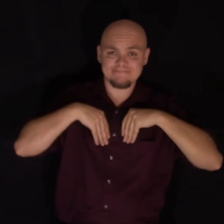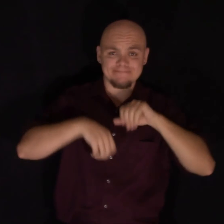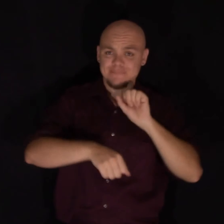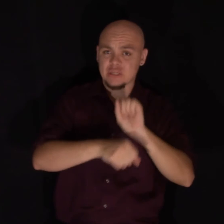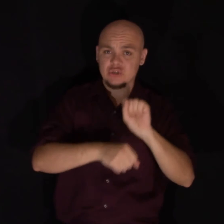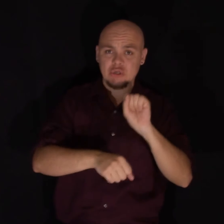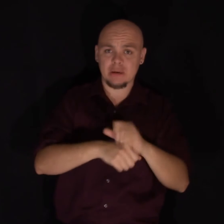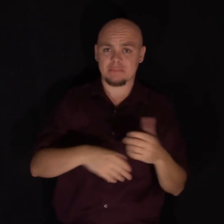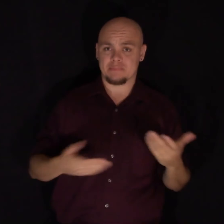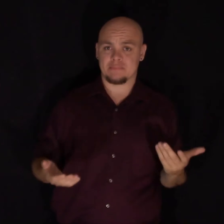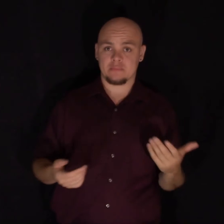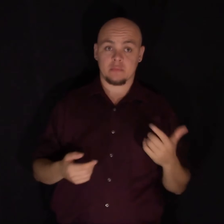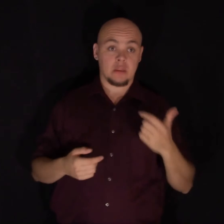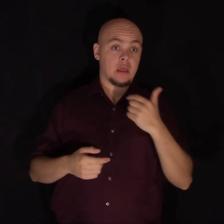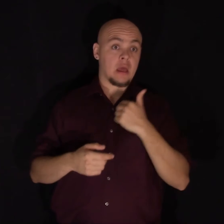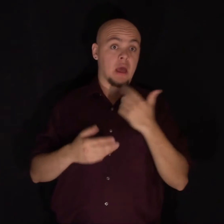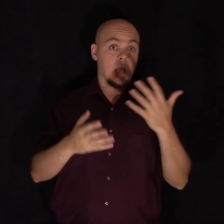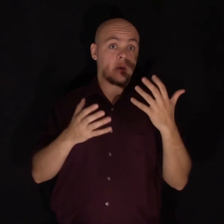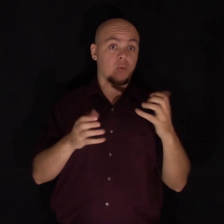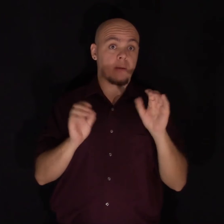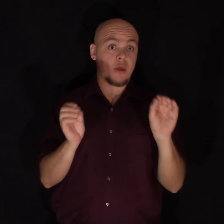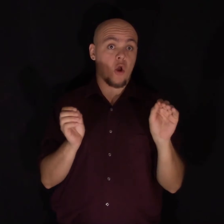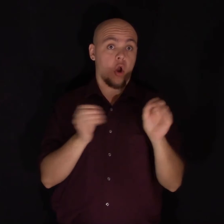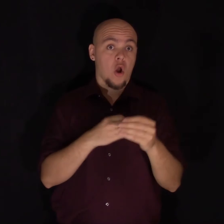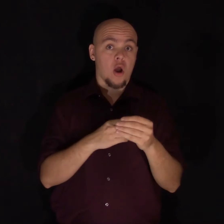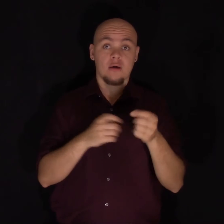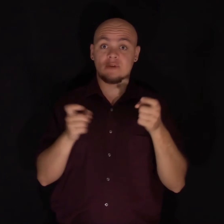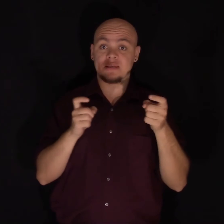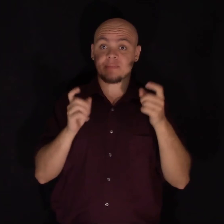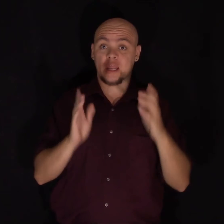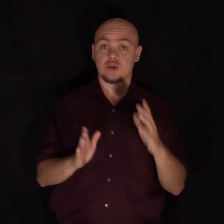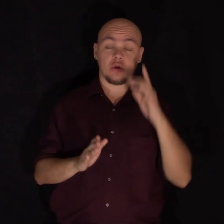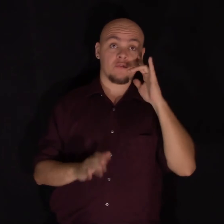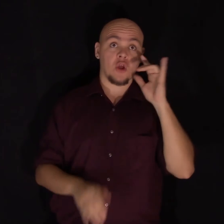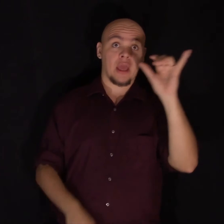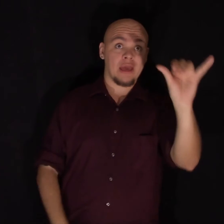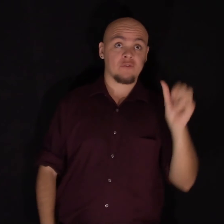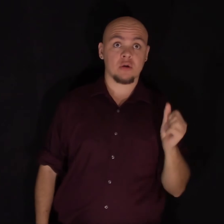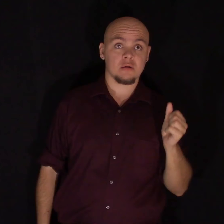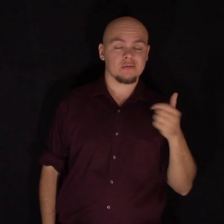I know that if I wanted to be an office administrator for the rest of my life? No, I had no idea.